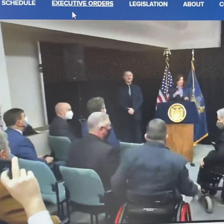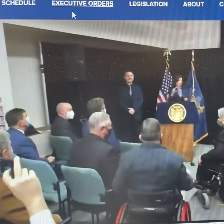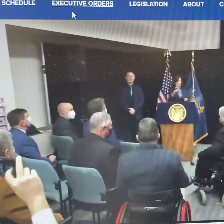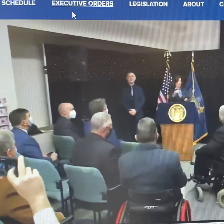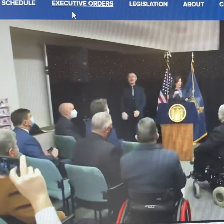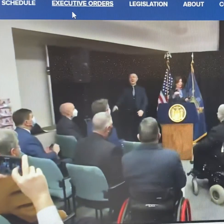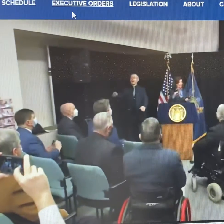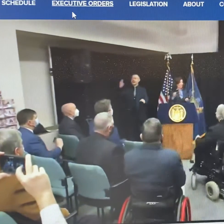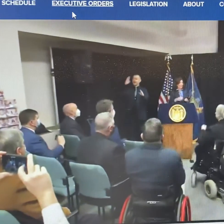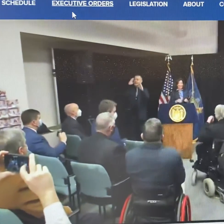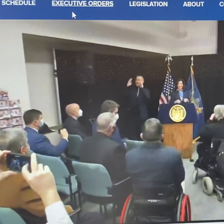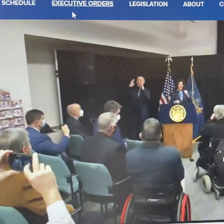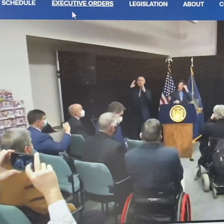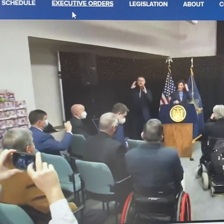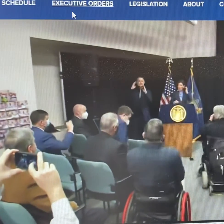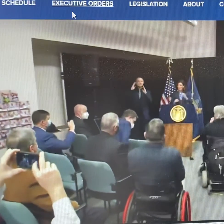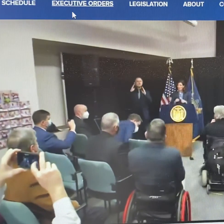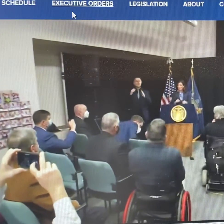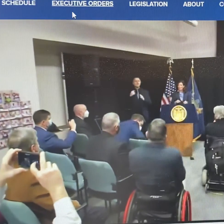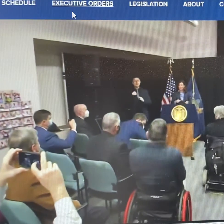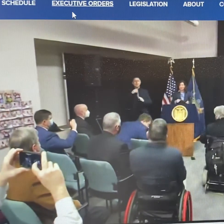Some remarks coming up this way.